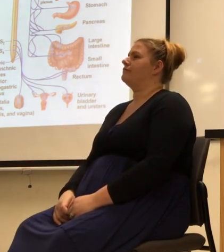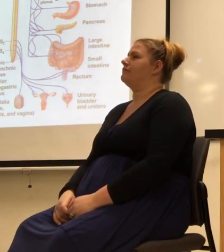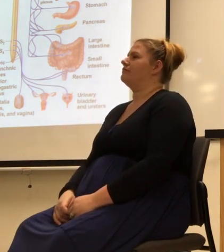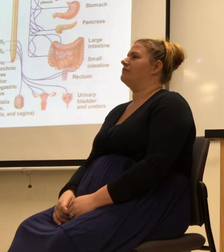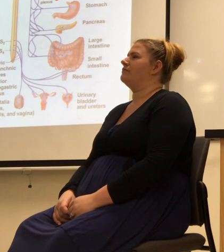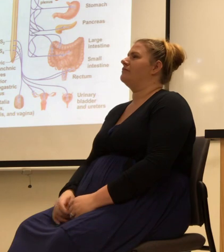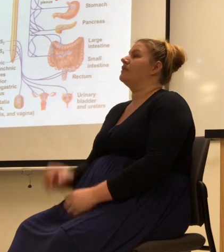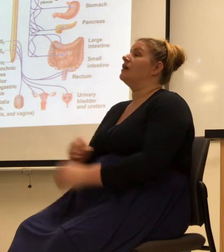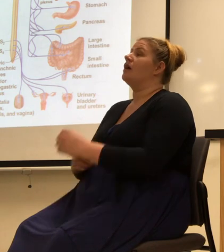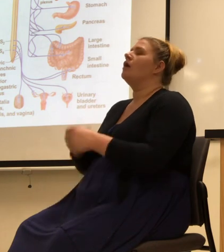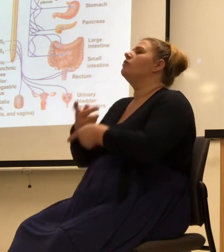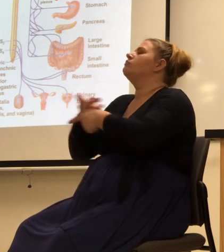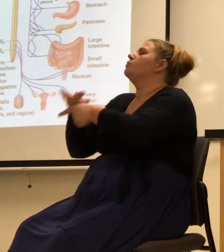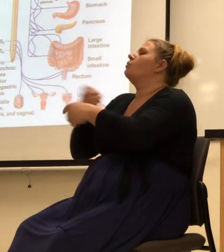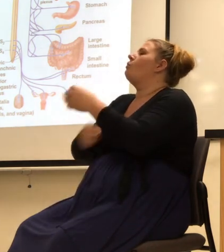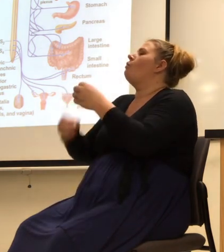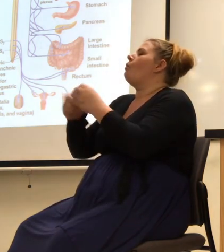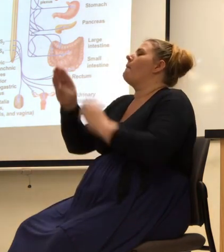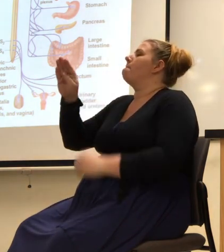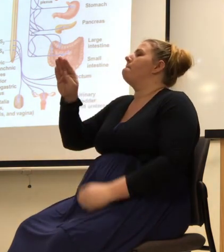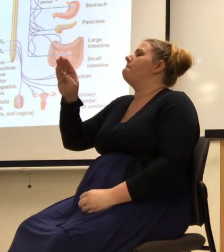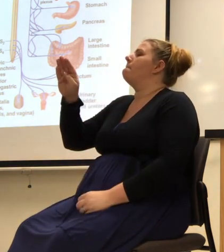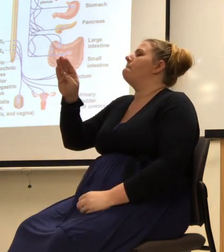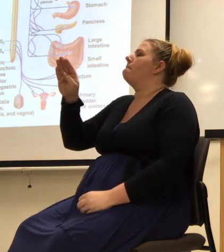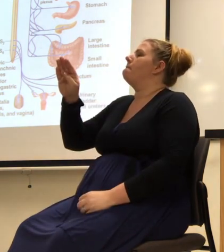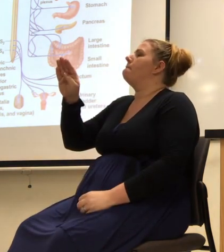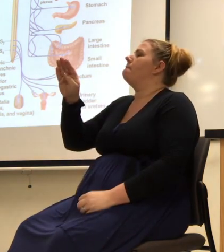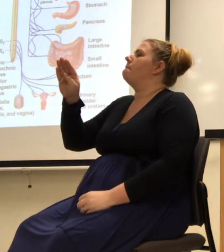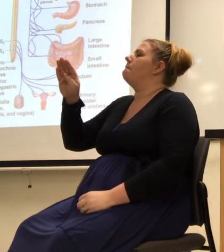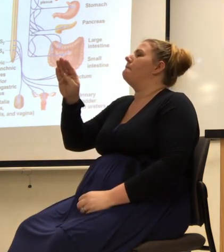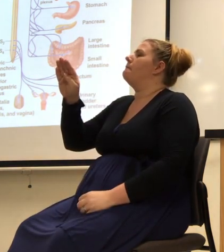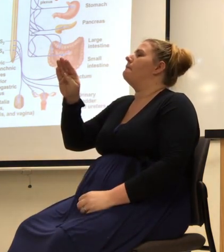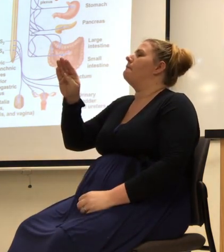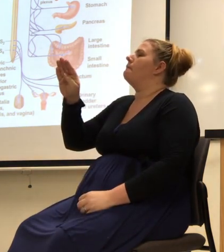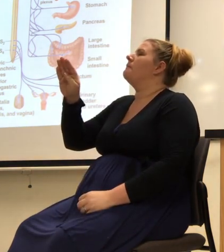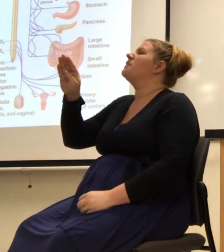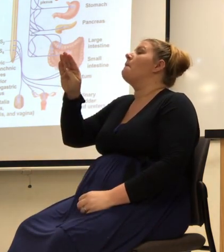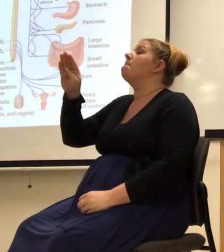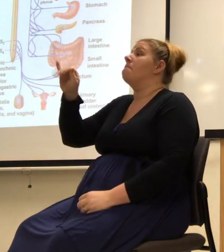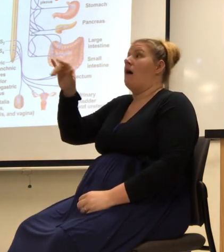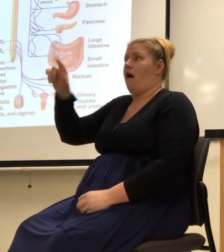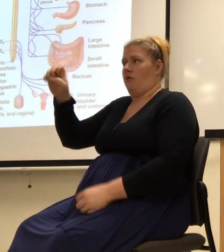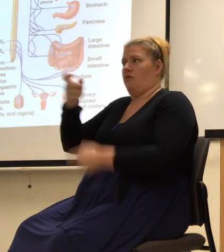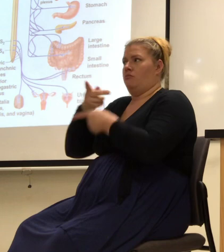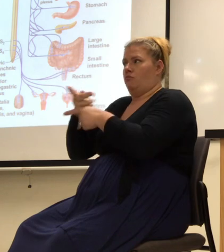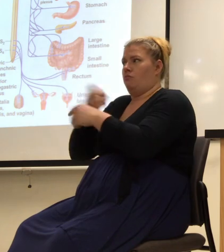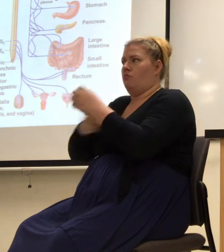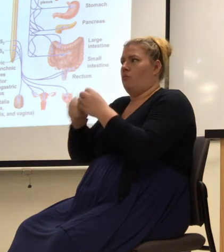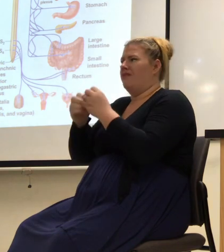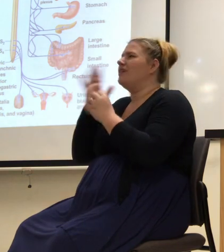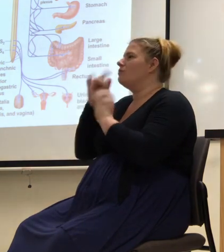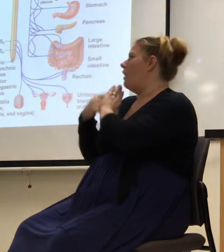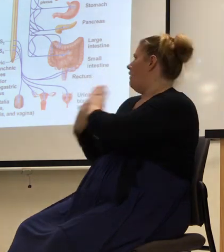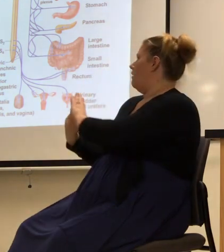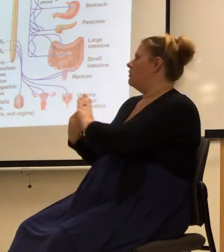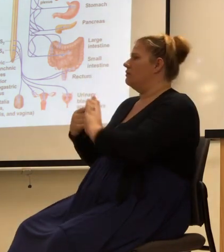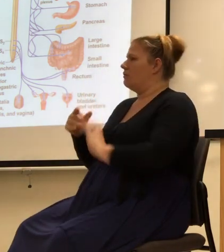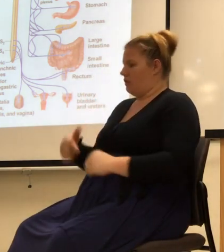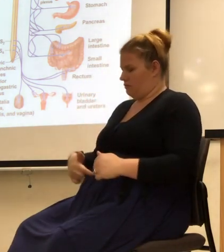get more bile produced. That's why they show the gallbladder there, because the gallbladder helps store bile.